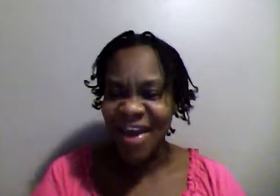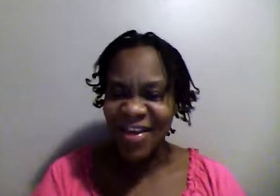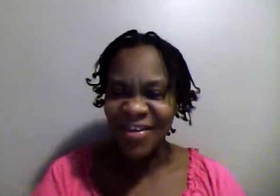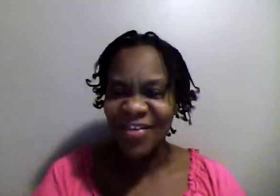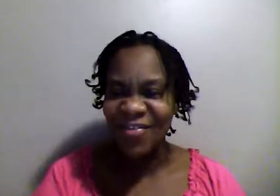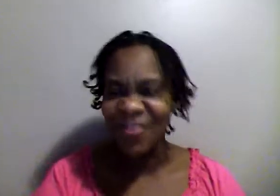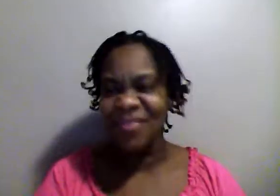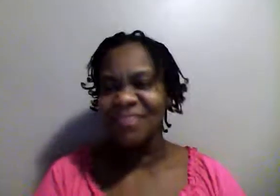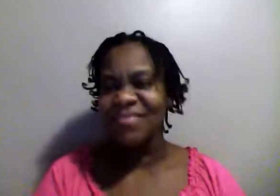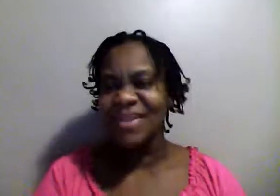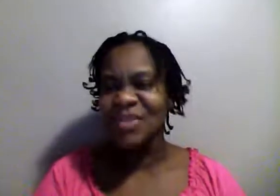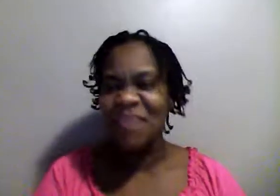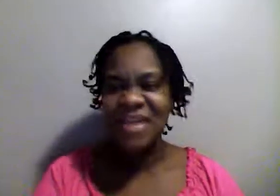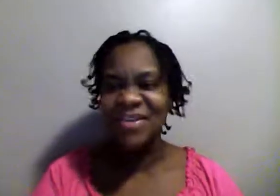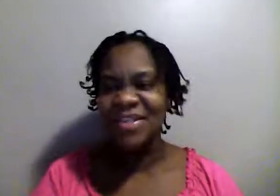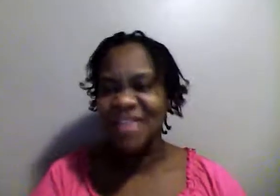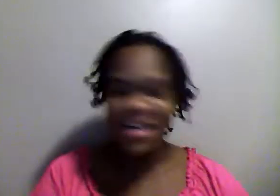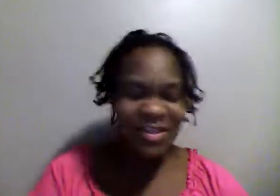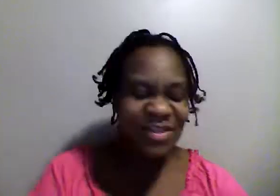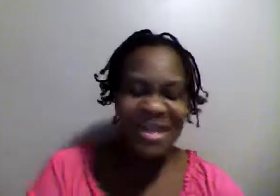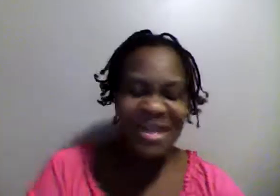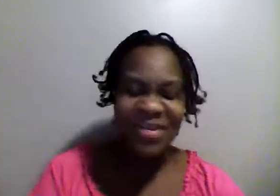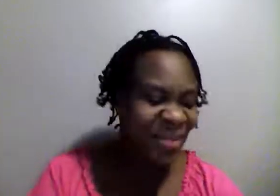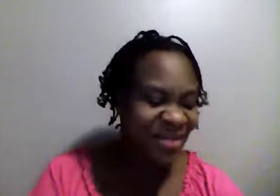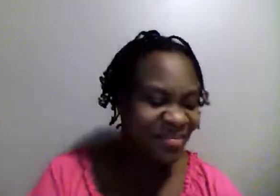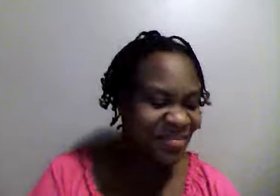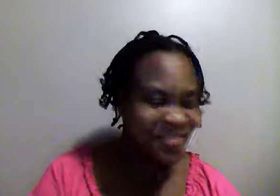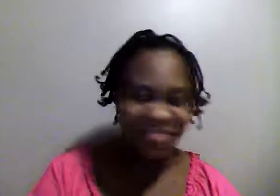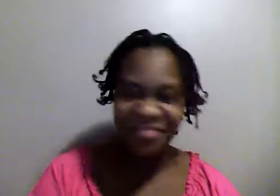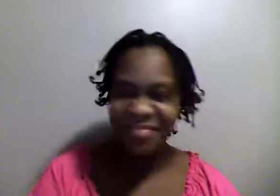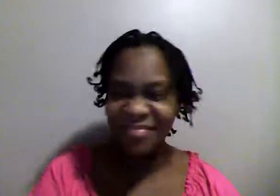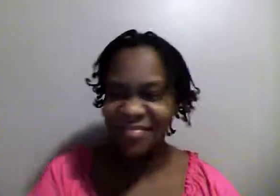your tomatoes tend to split open.